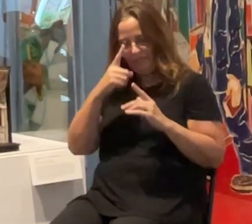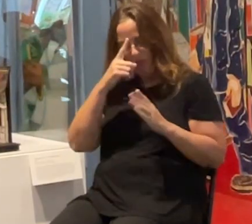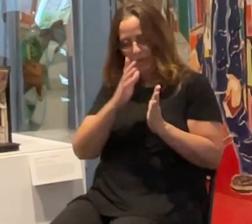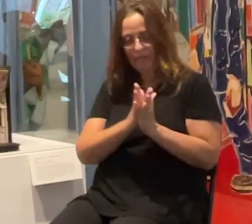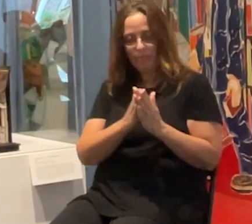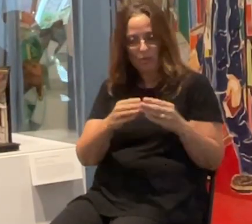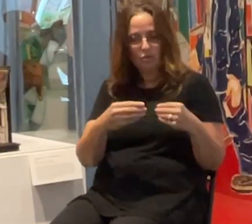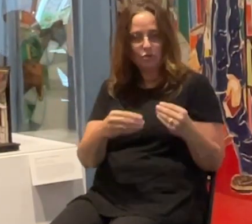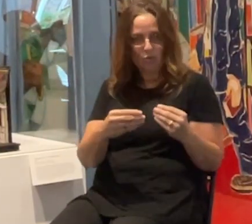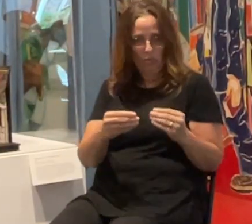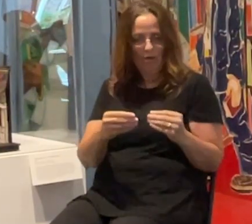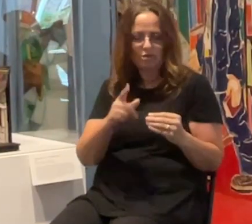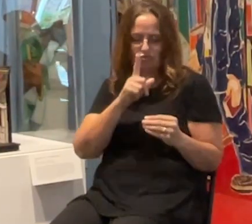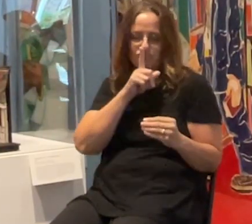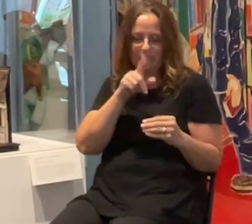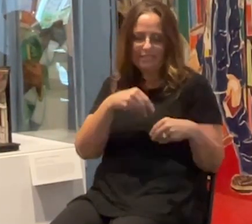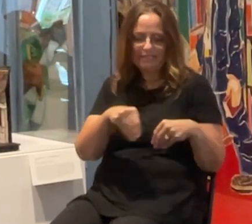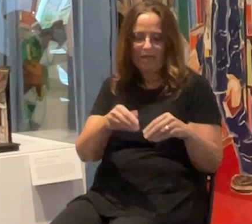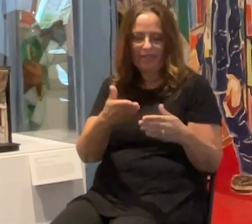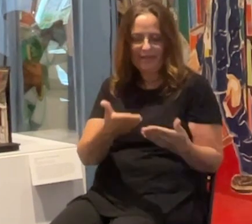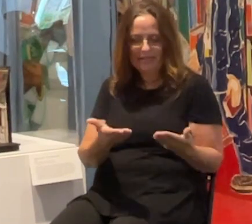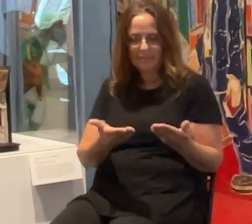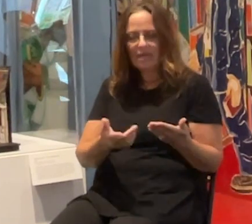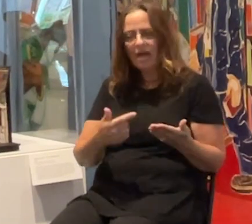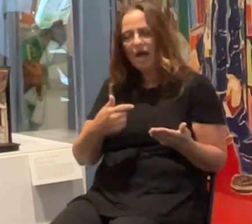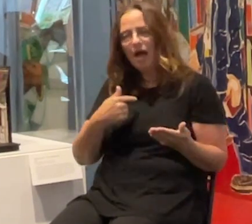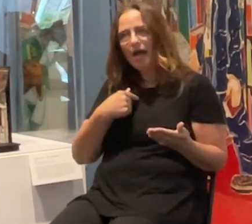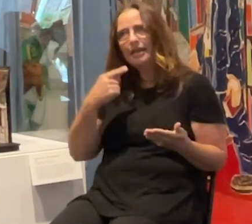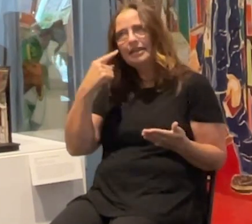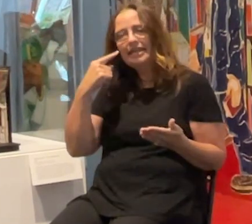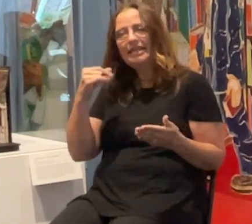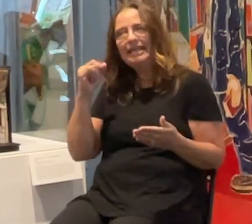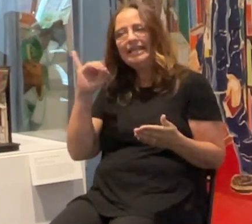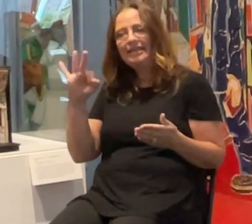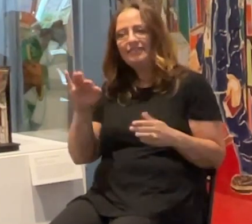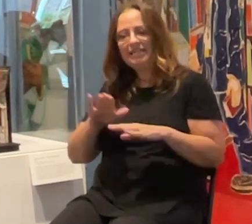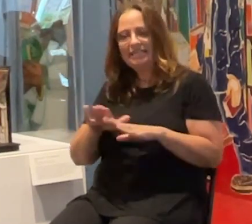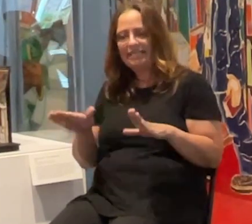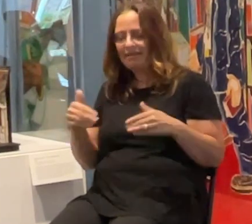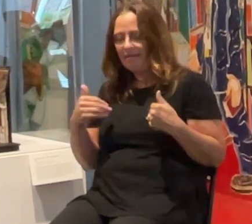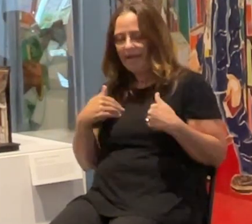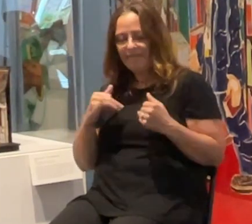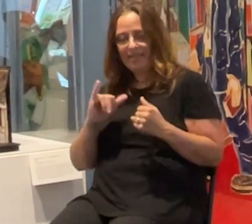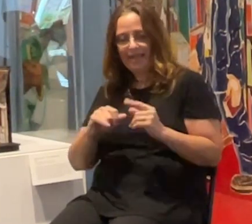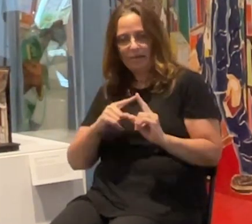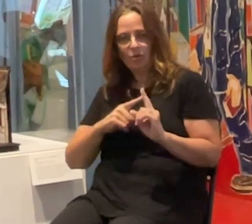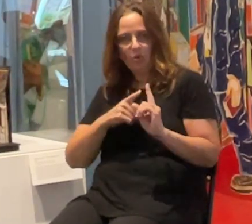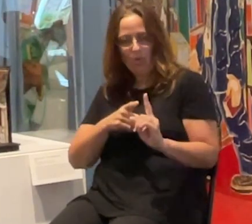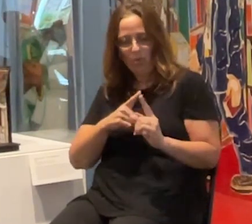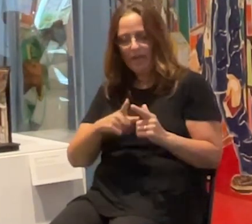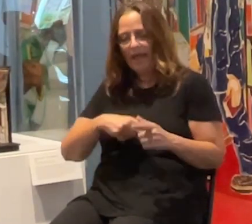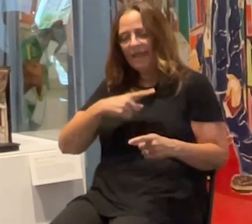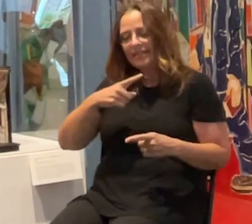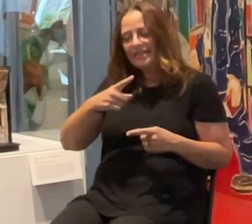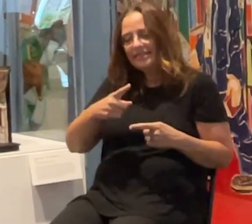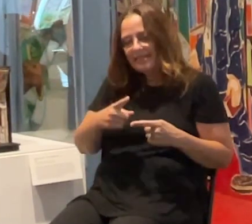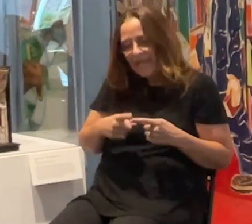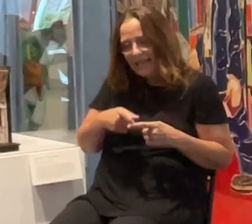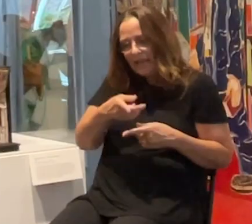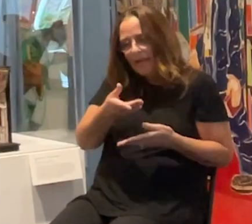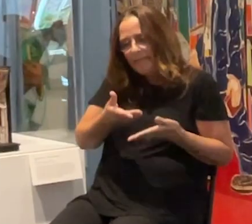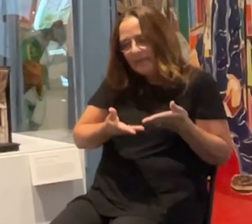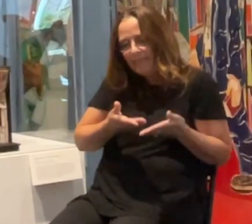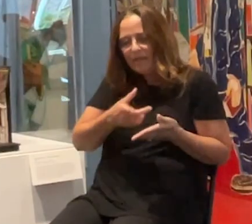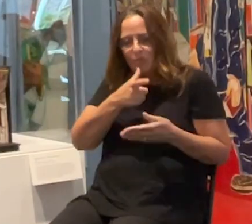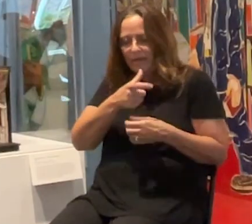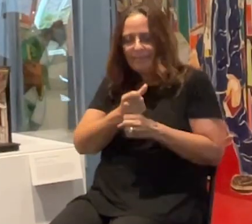setting up some particular focus in it somehow. Such as, there's a piece he made about the New York Public Library that at its center